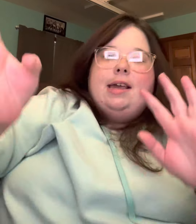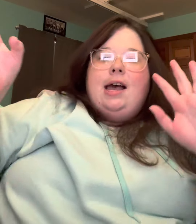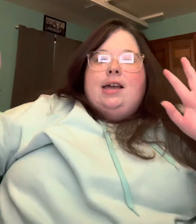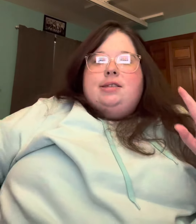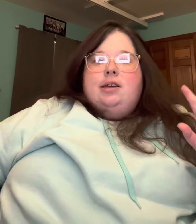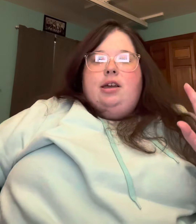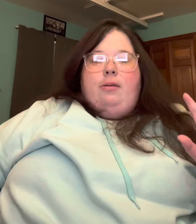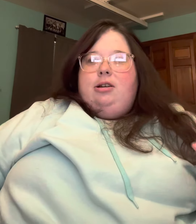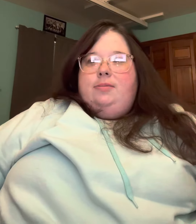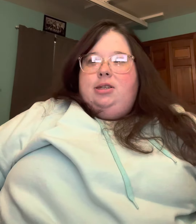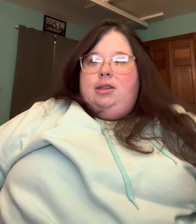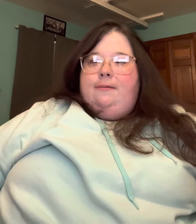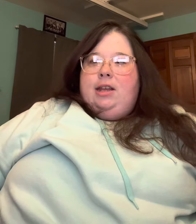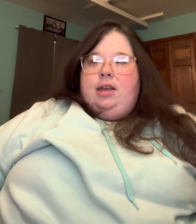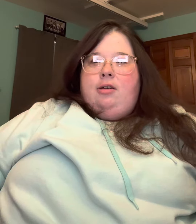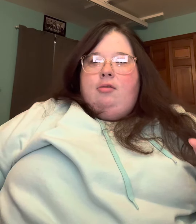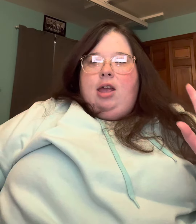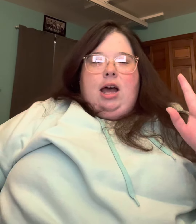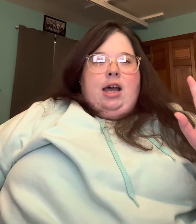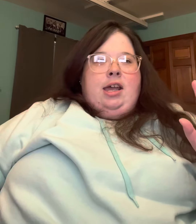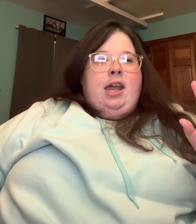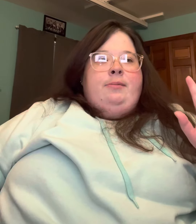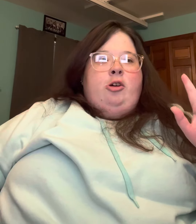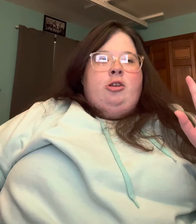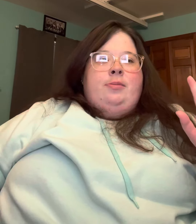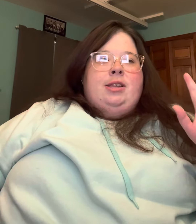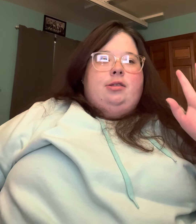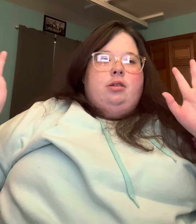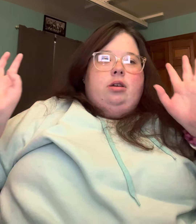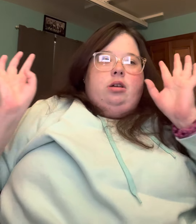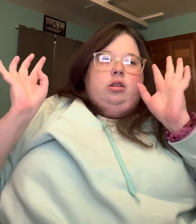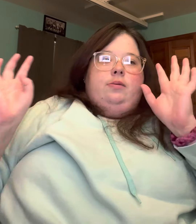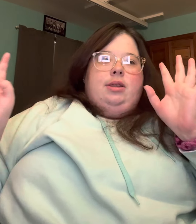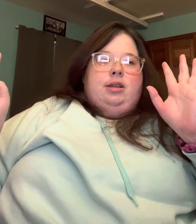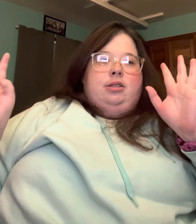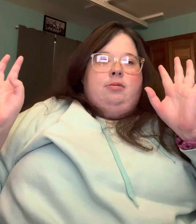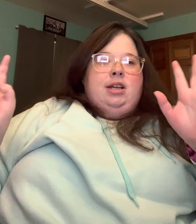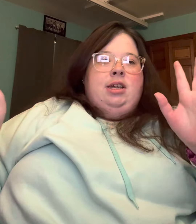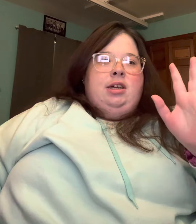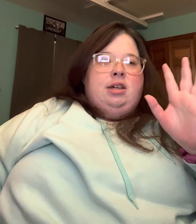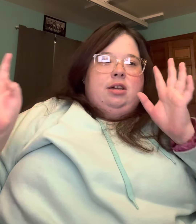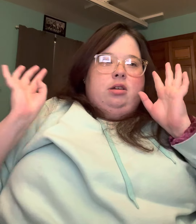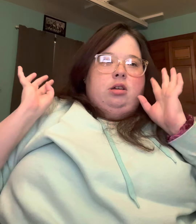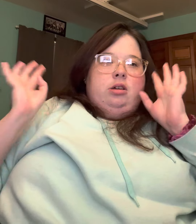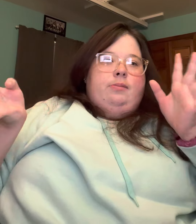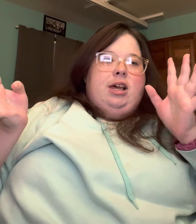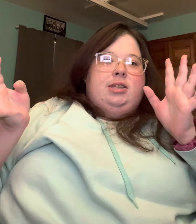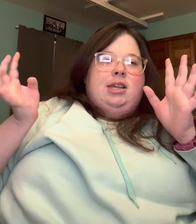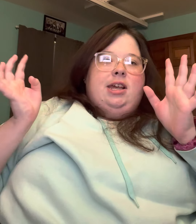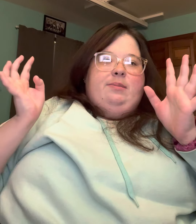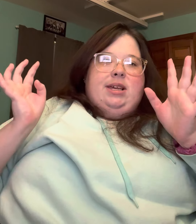Hi guys, welcome to the video. I am going to be doing the 20 plus